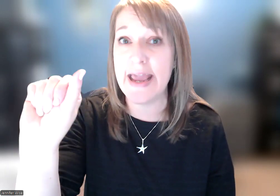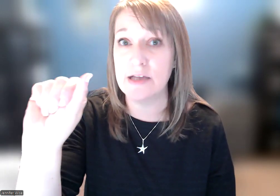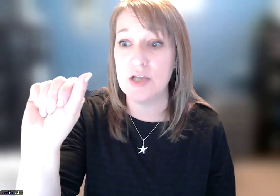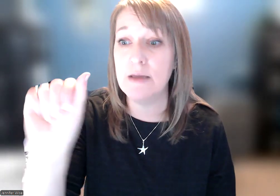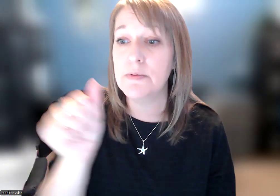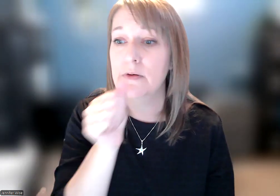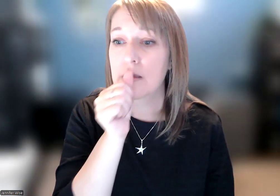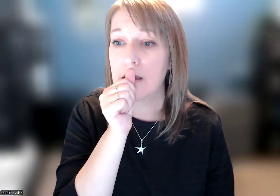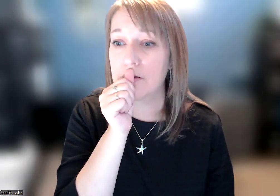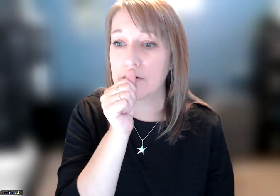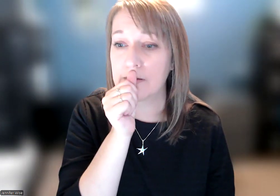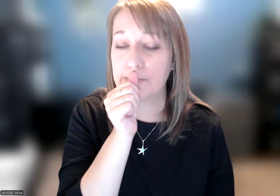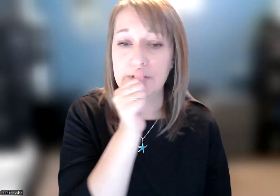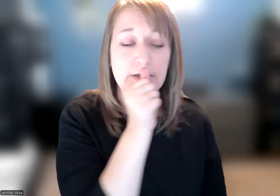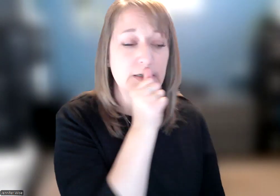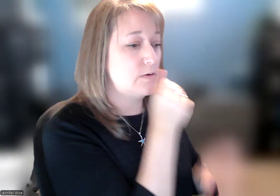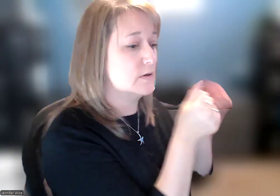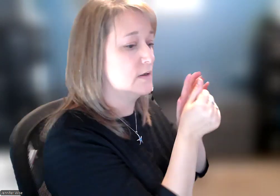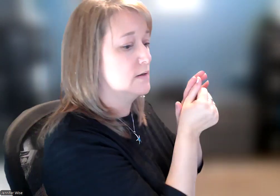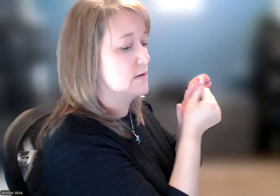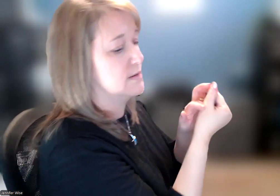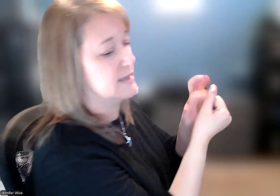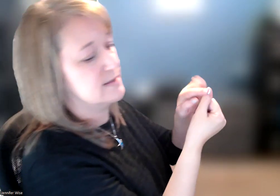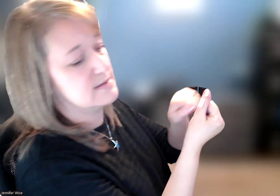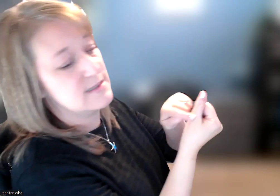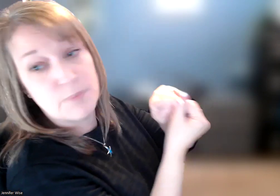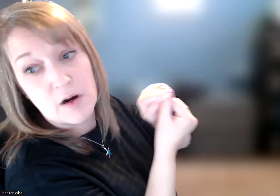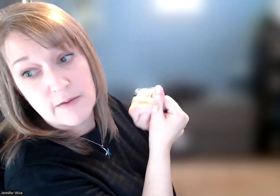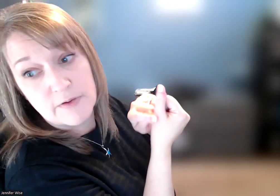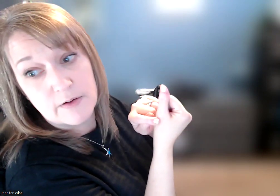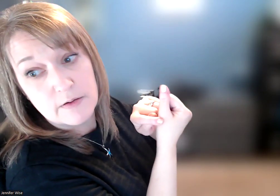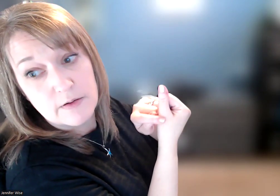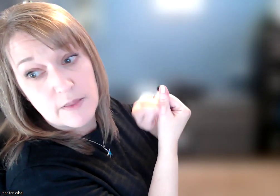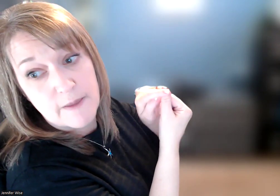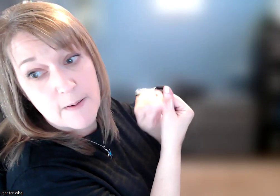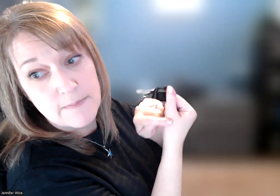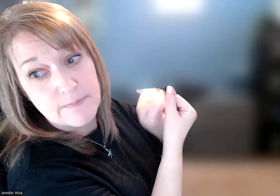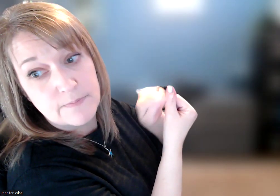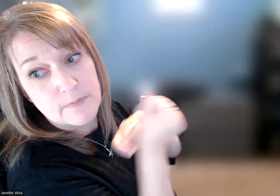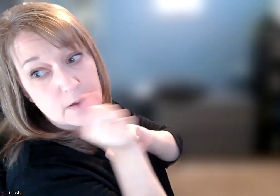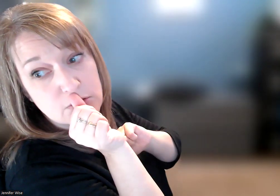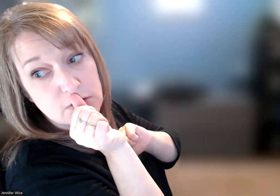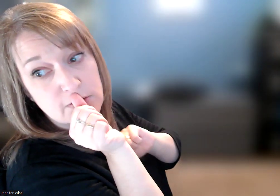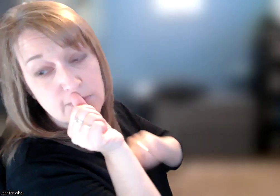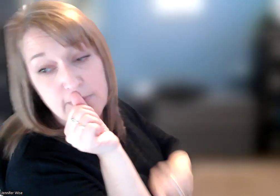hand shape, and you're going to put your, like this part of your thumb goes on your